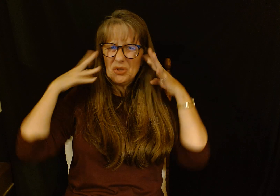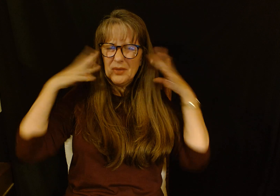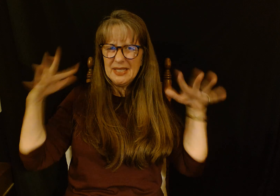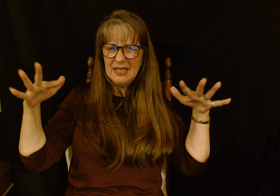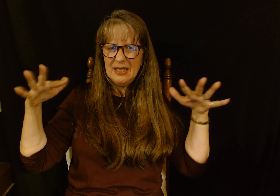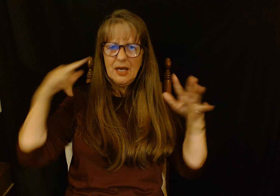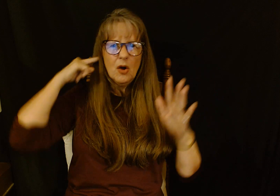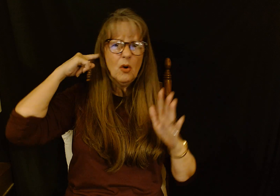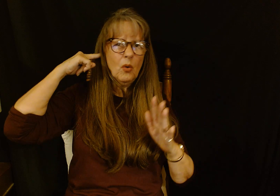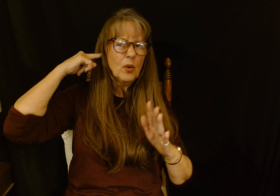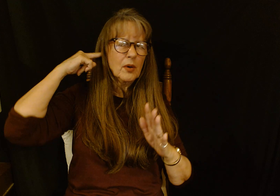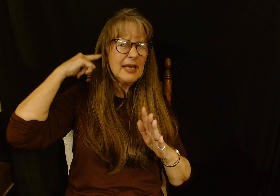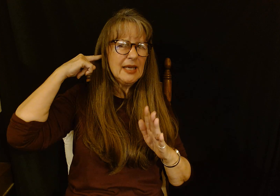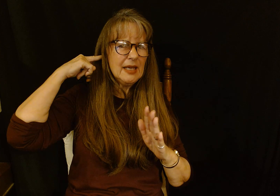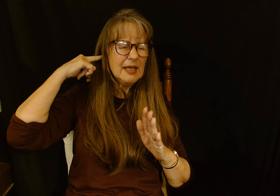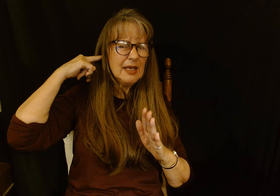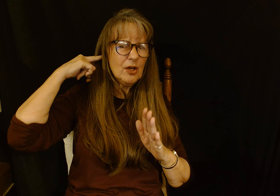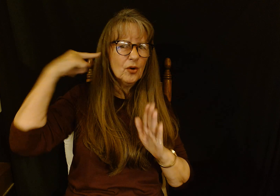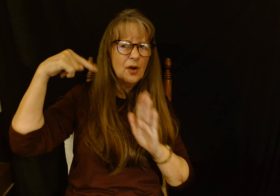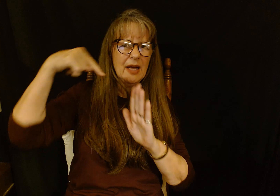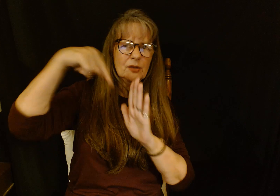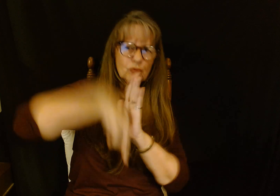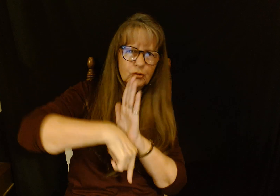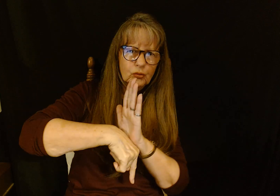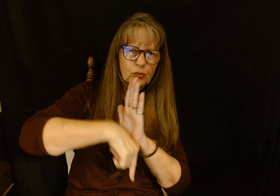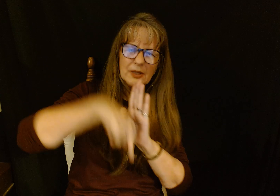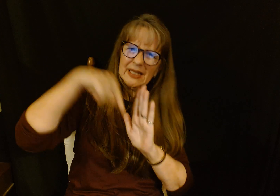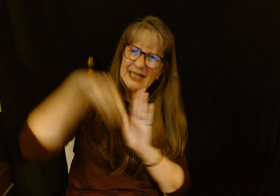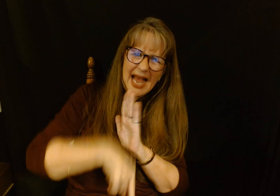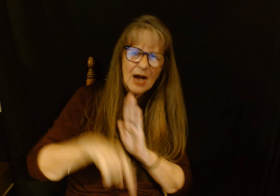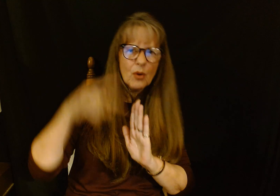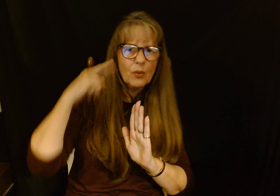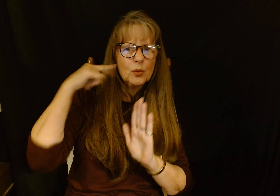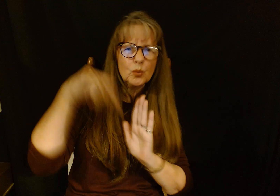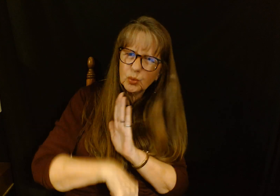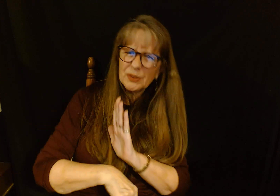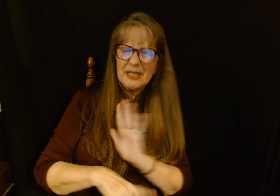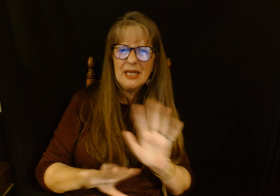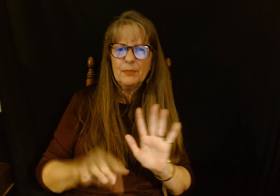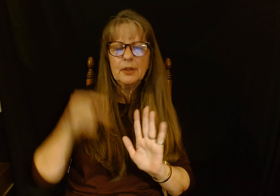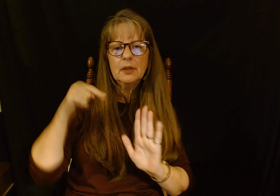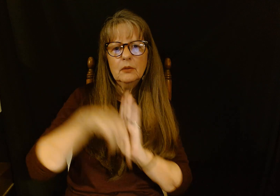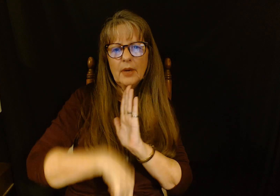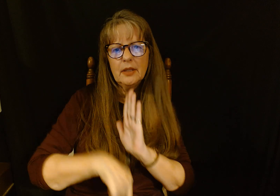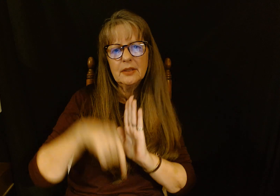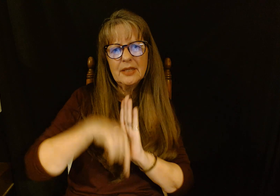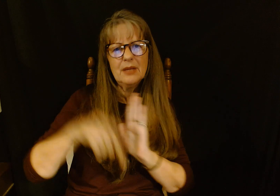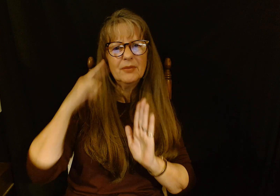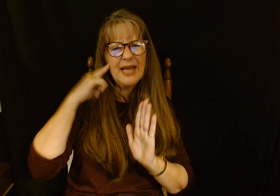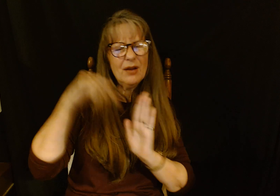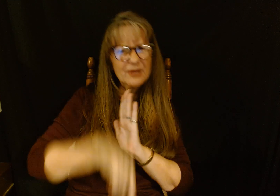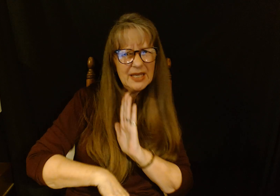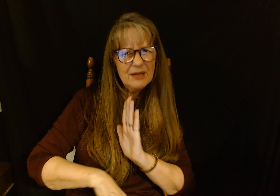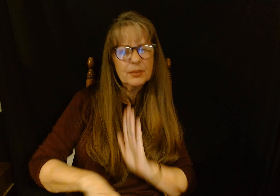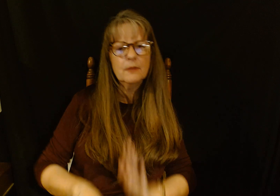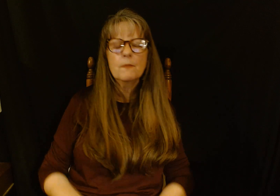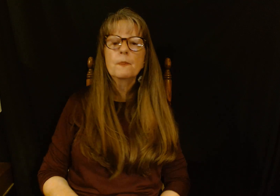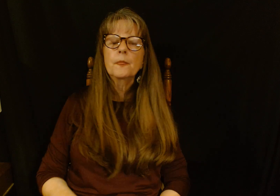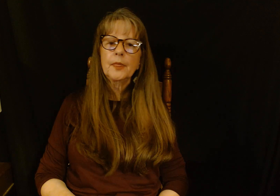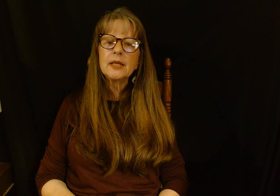noisy. Or ear, loud, deep, right? Deep, loud, deep. It's